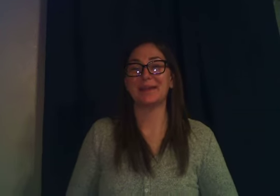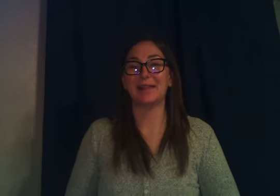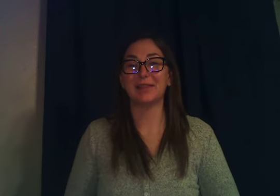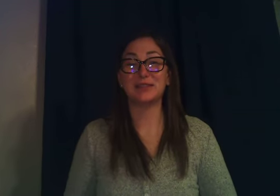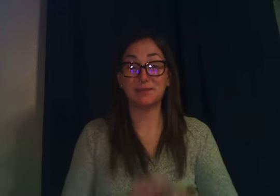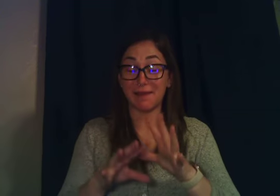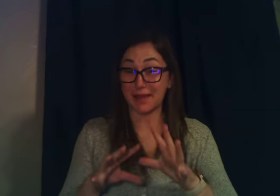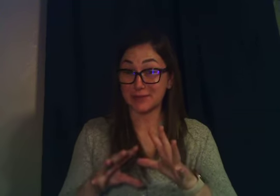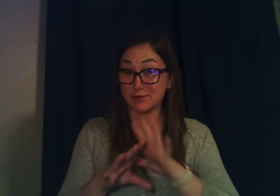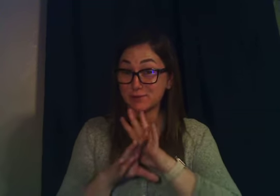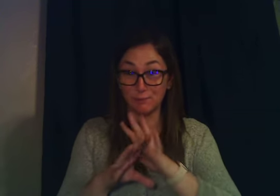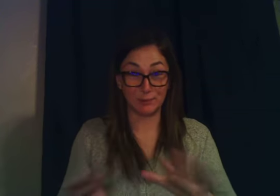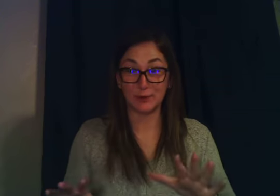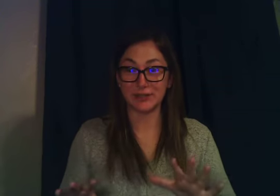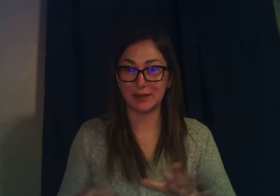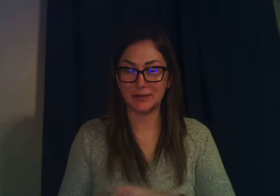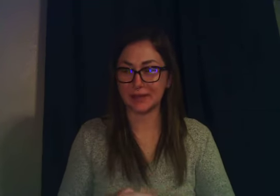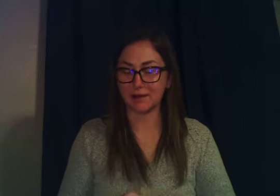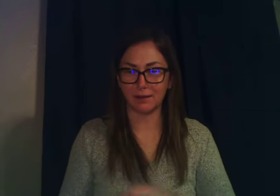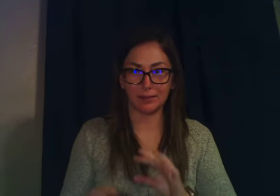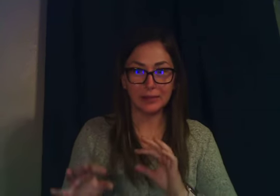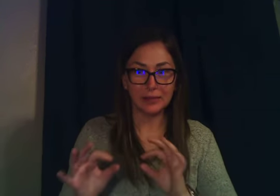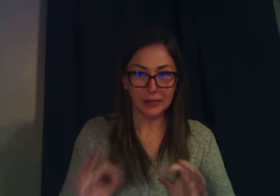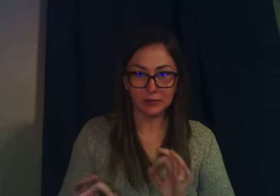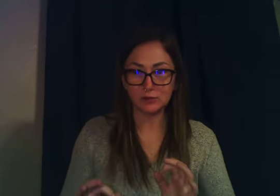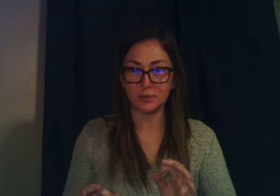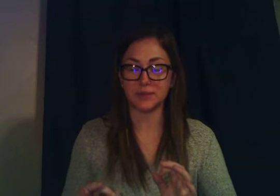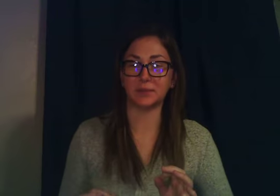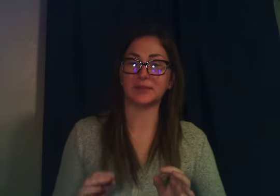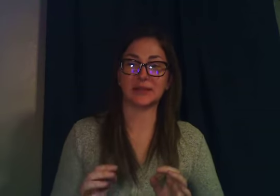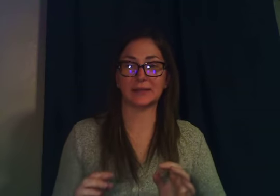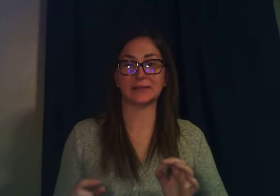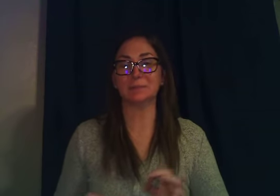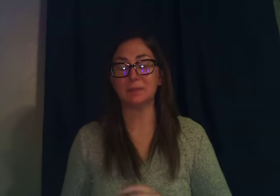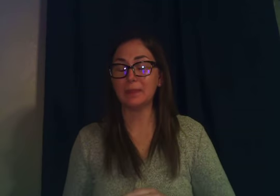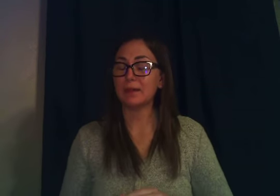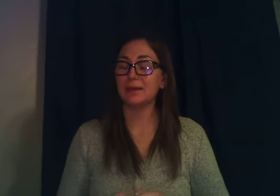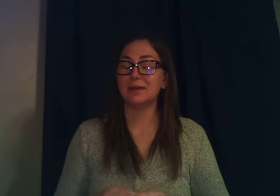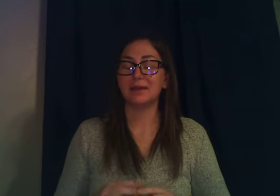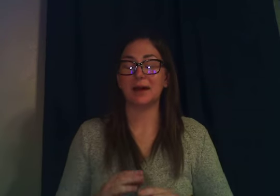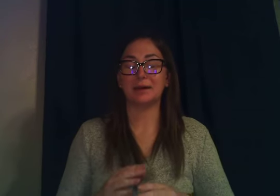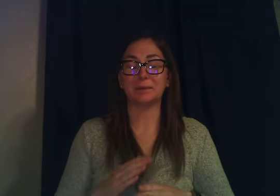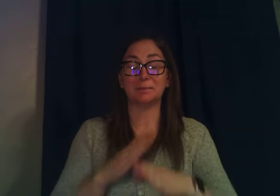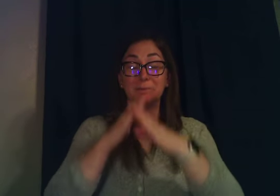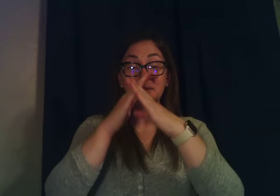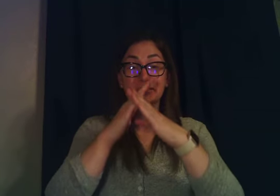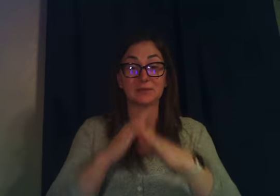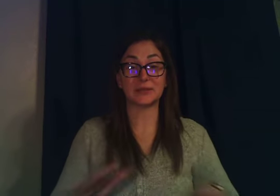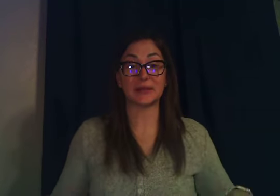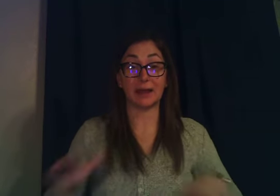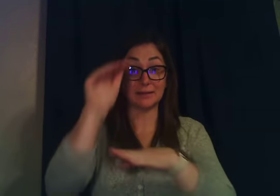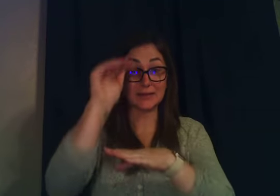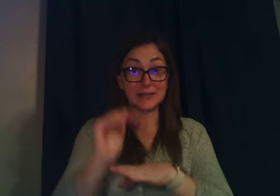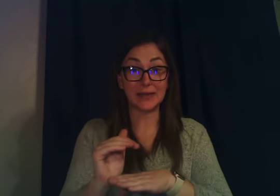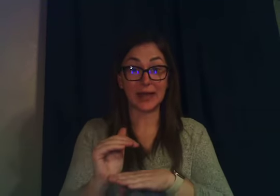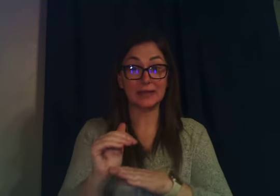Let's do that last verse one more time because I got a little tripped up on the sides. So silent night.